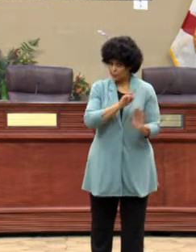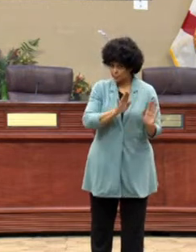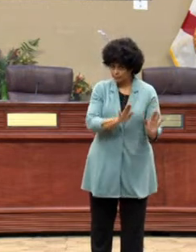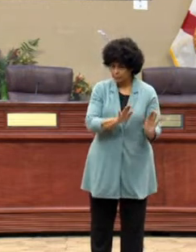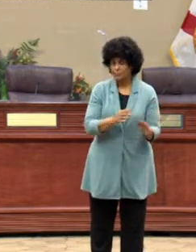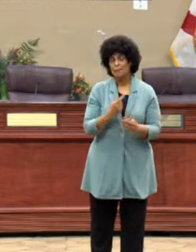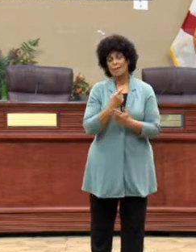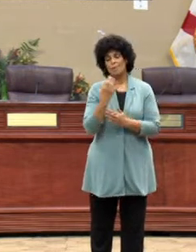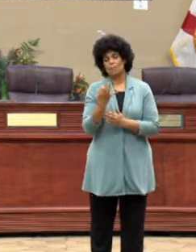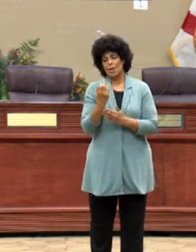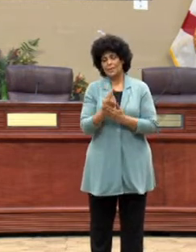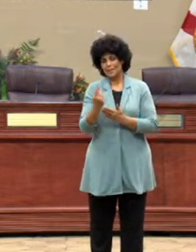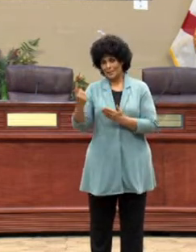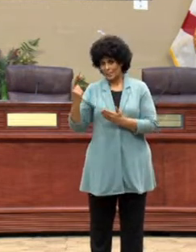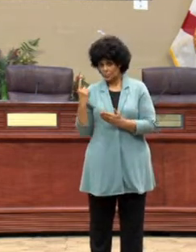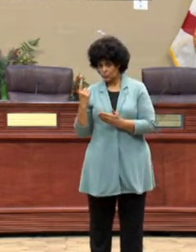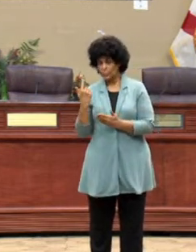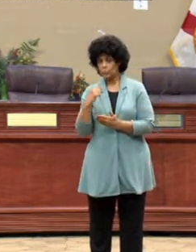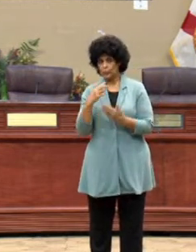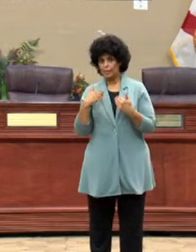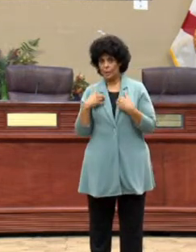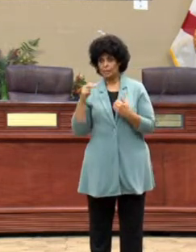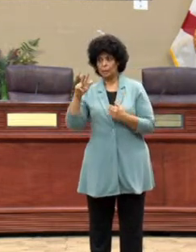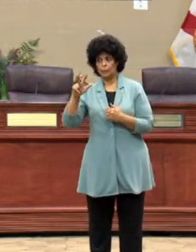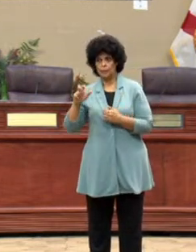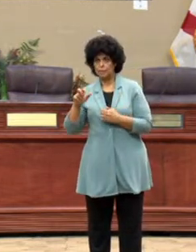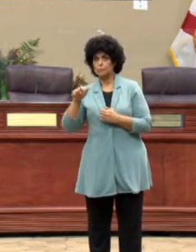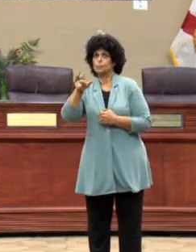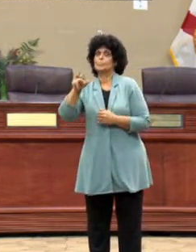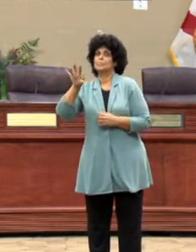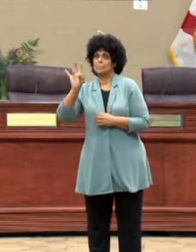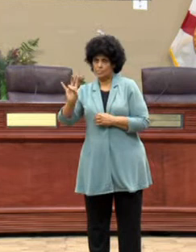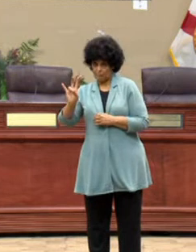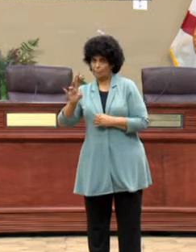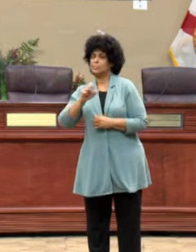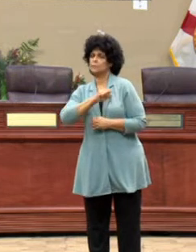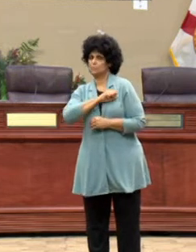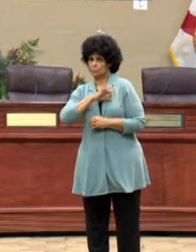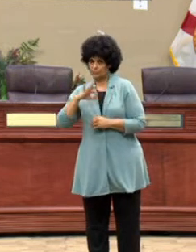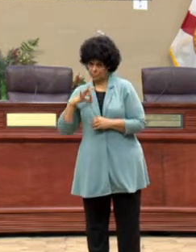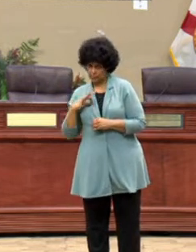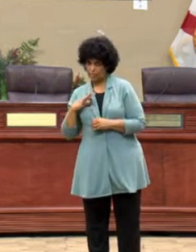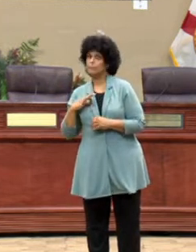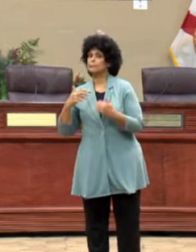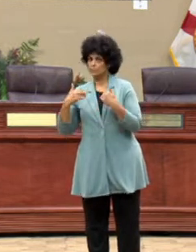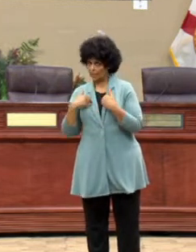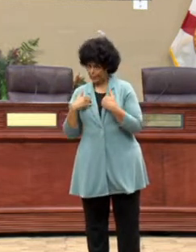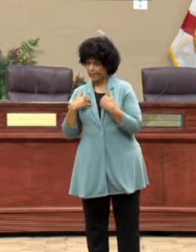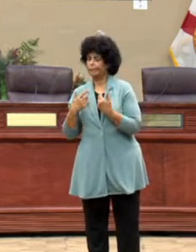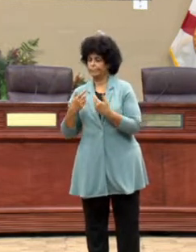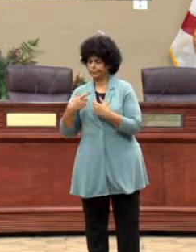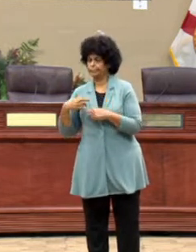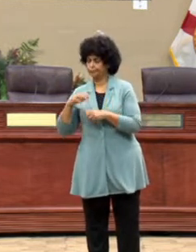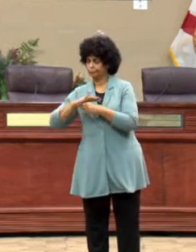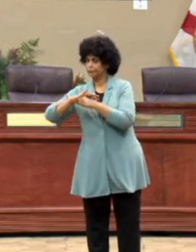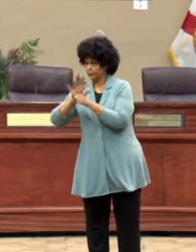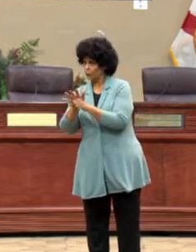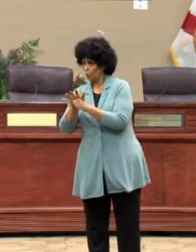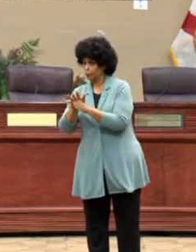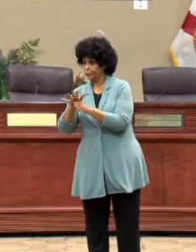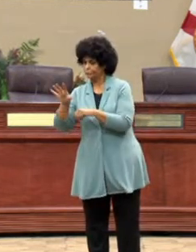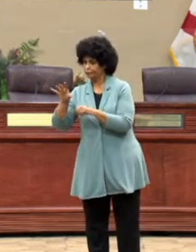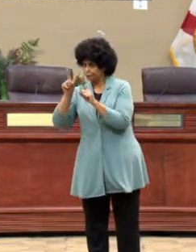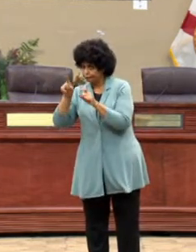last week, in which we had 327 of our employees who tested positive.